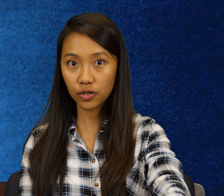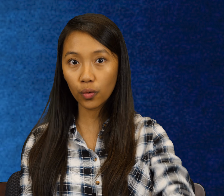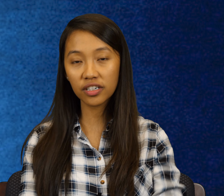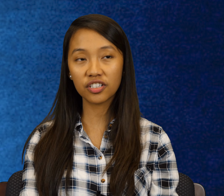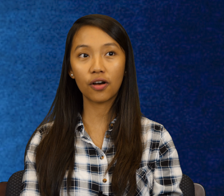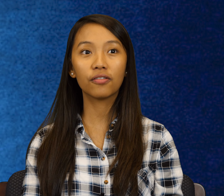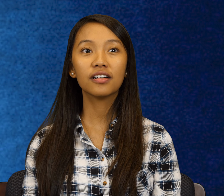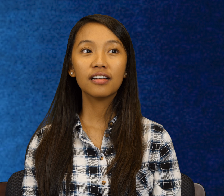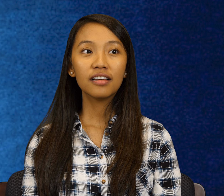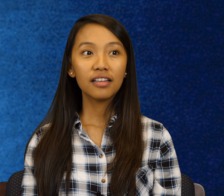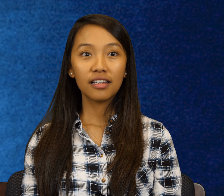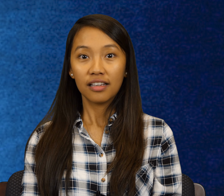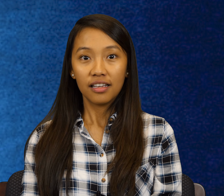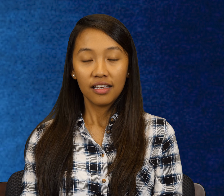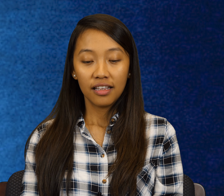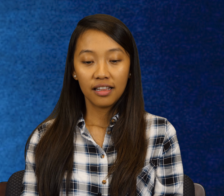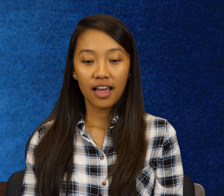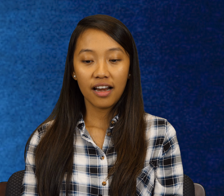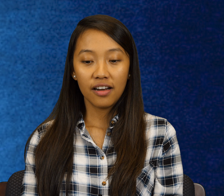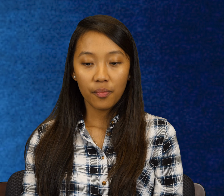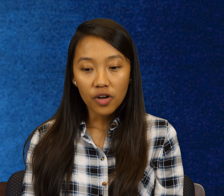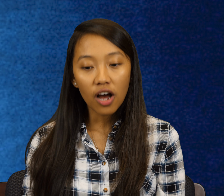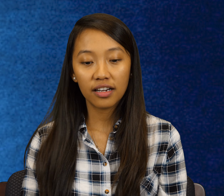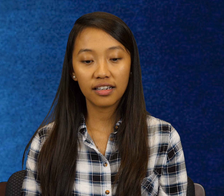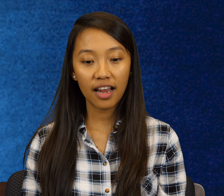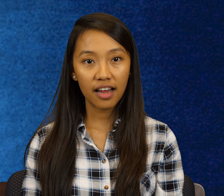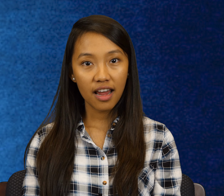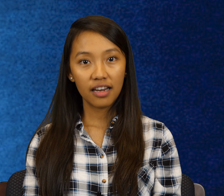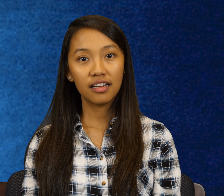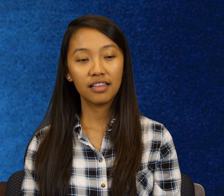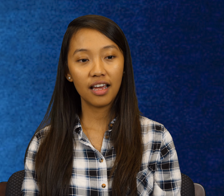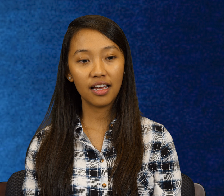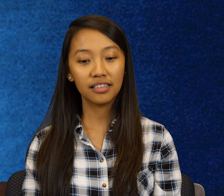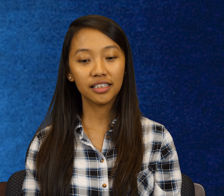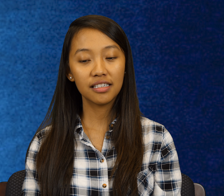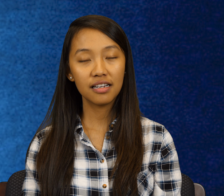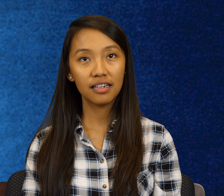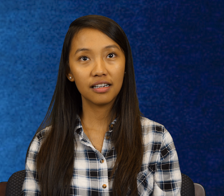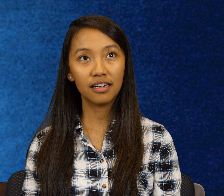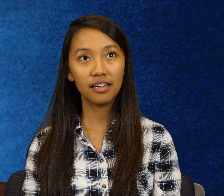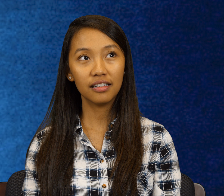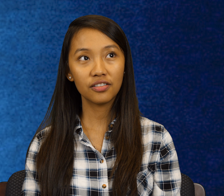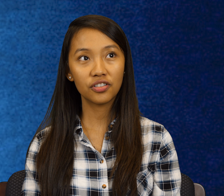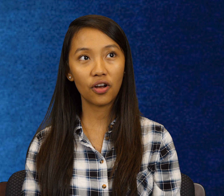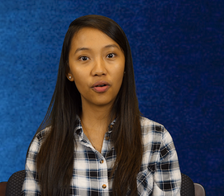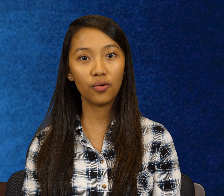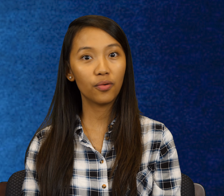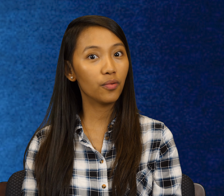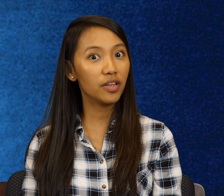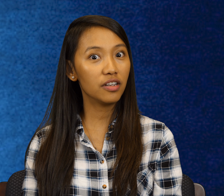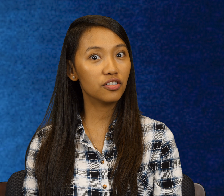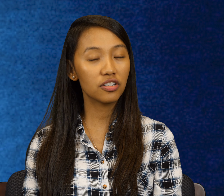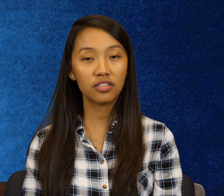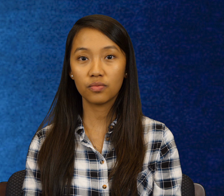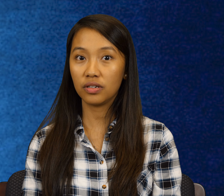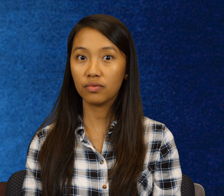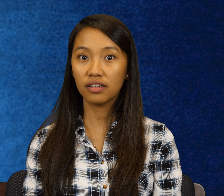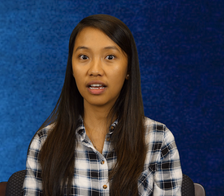door. So they ended up not getting in. And so we